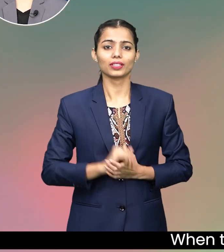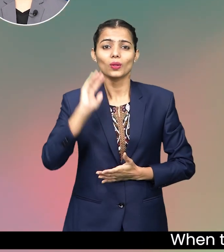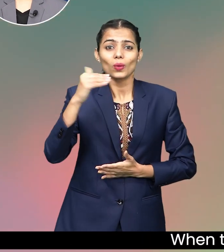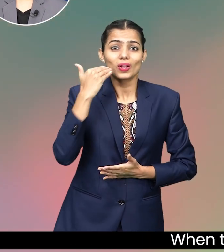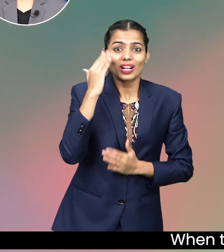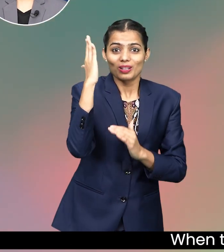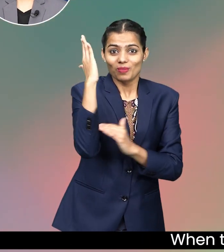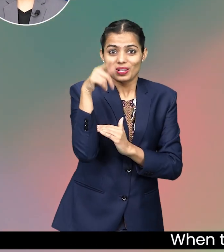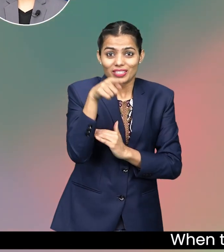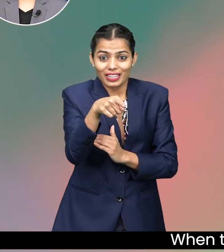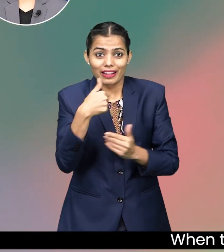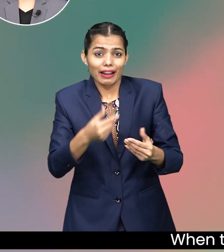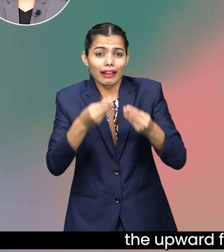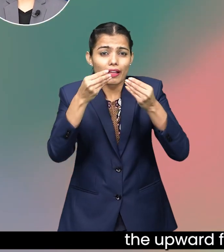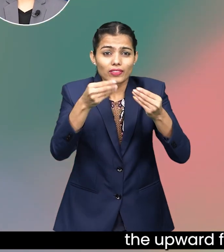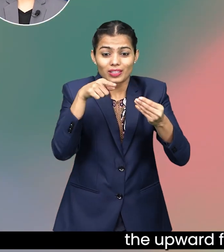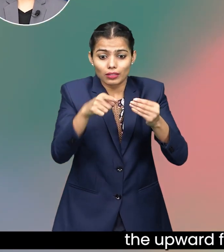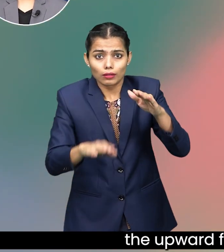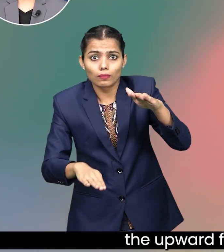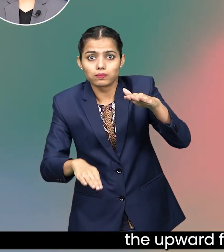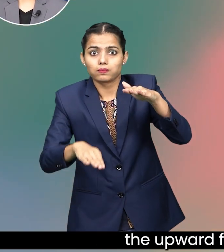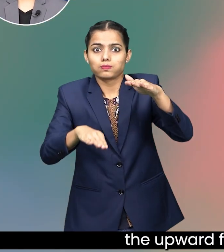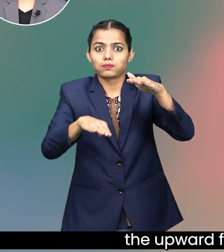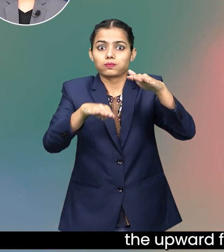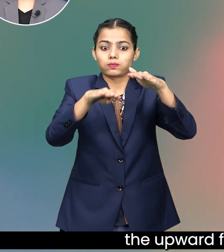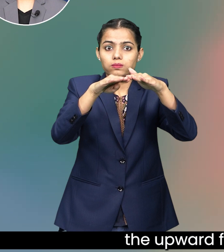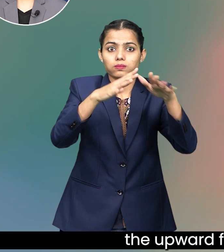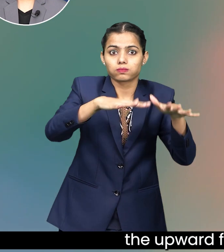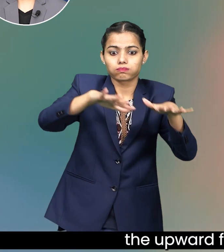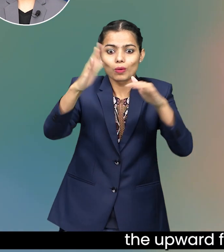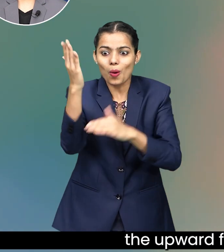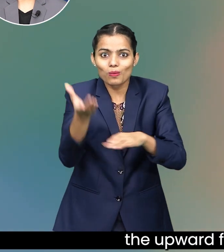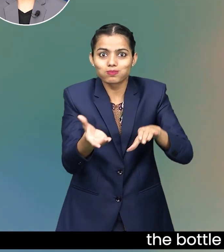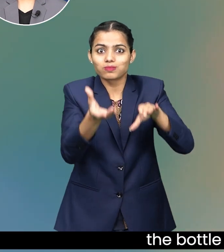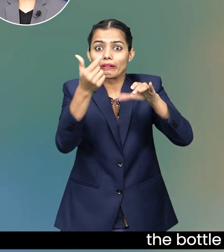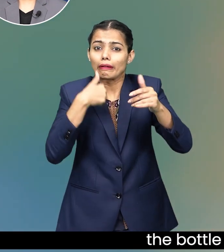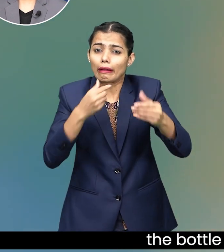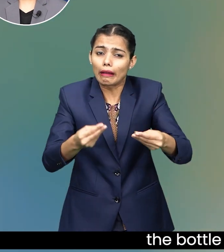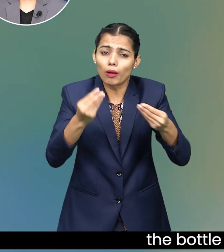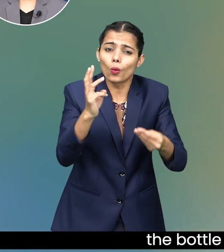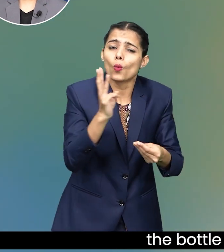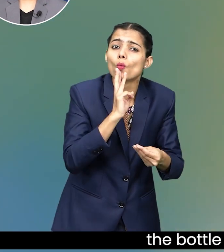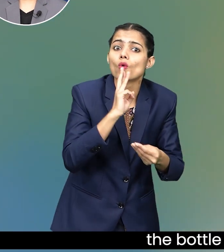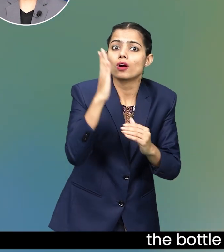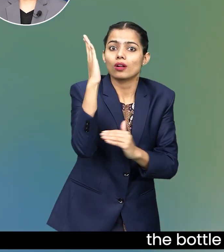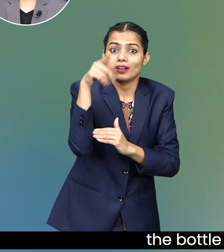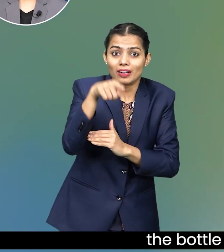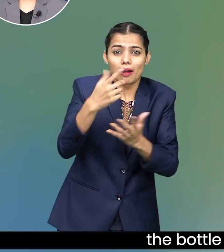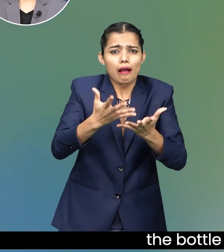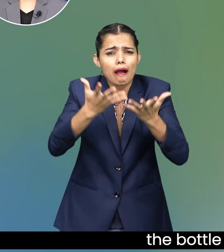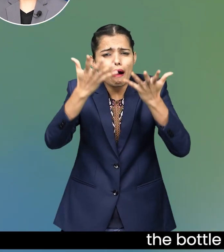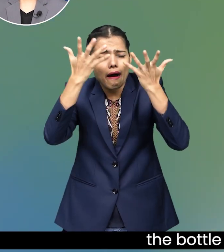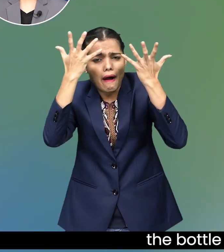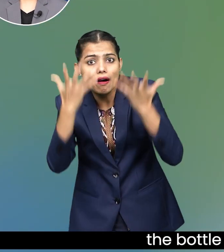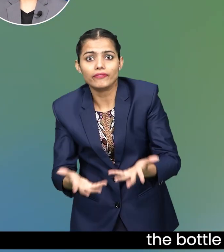when the bottle is immersed the upward force exerted by the water on the bottle is greater than its weight